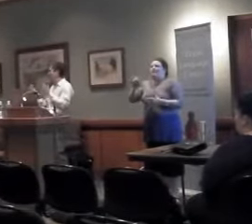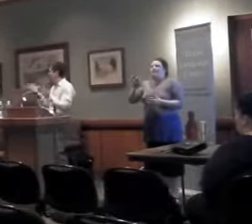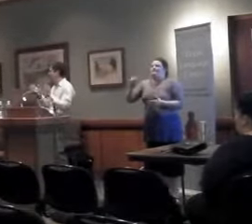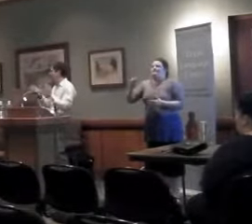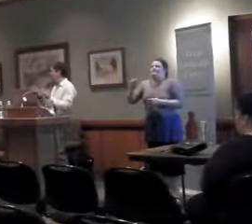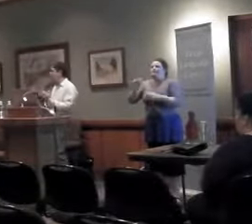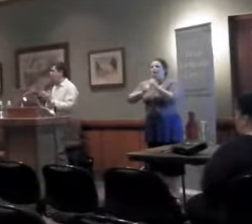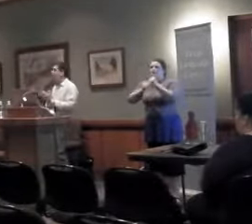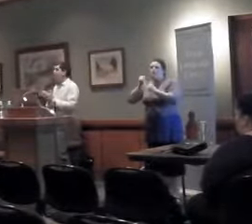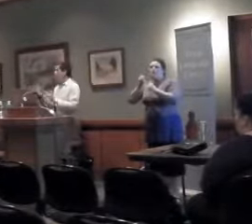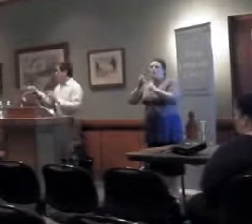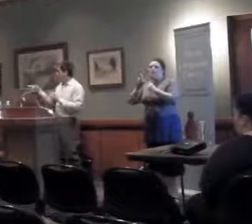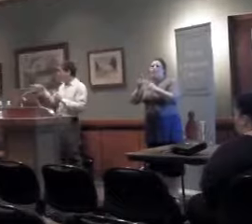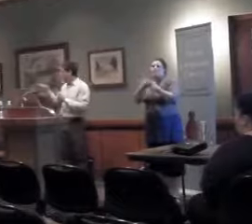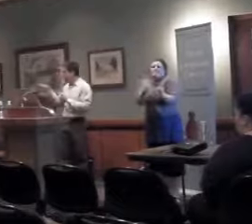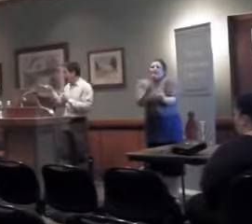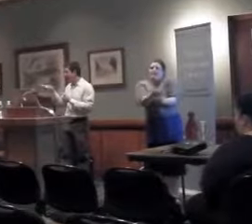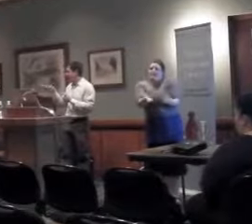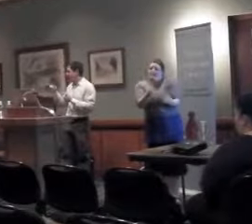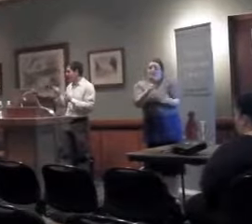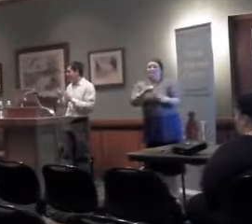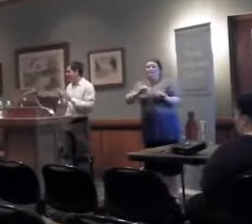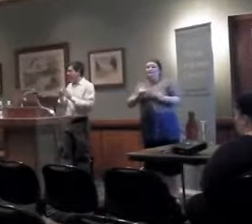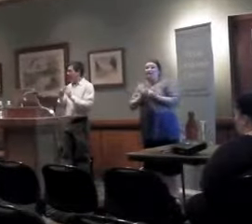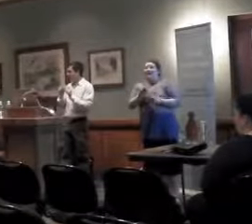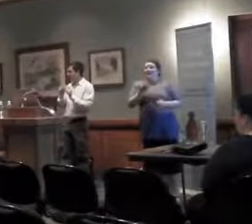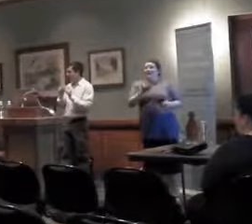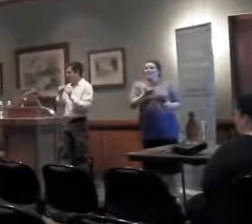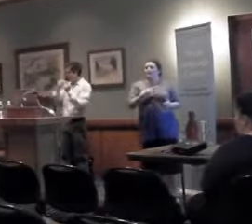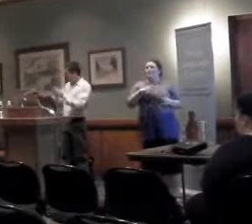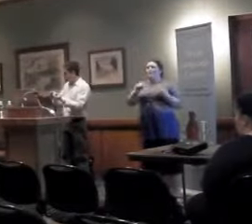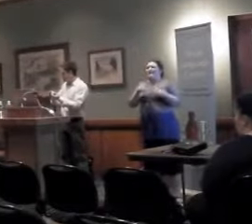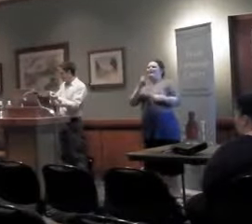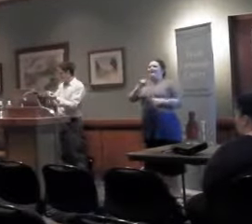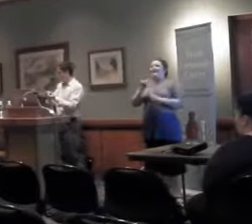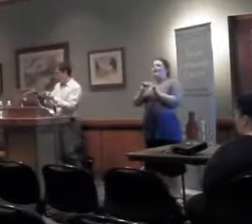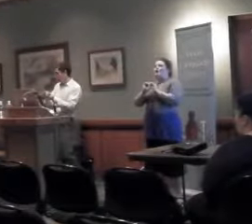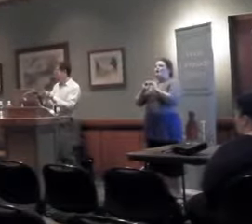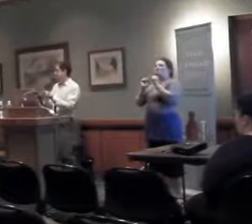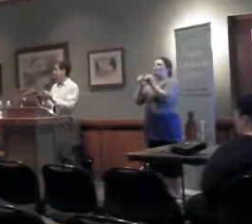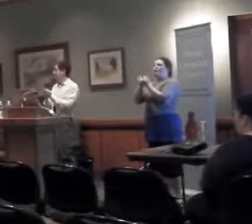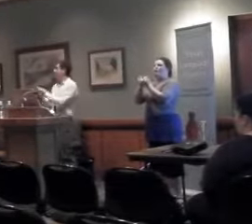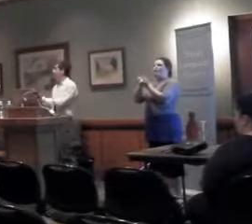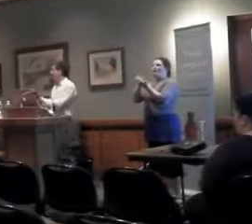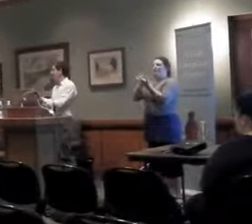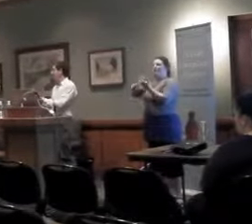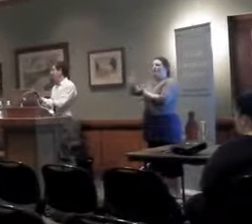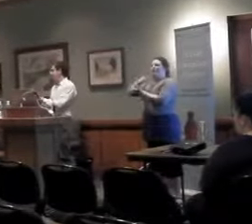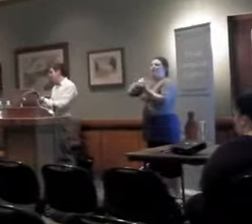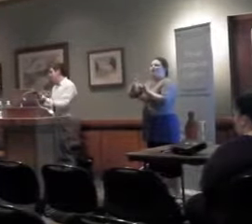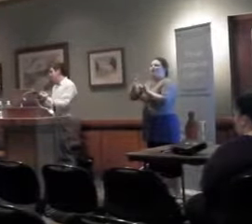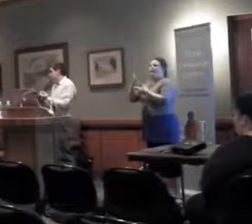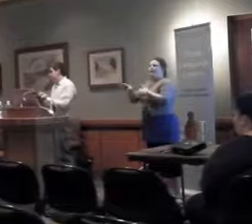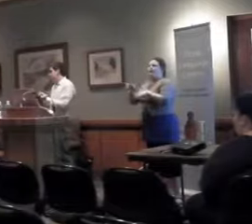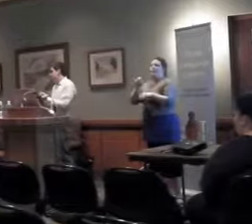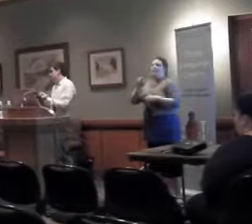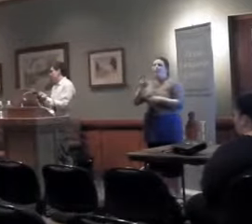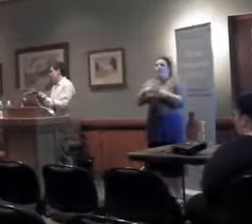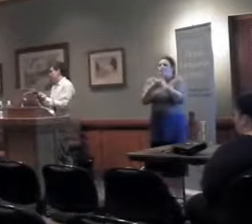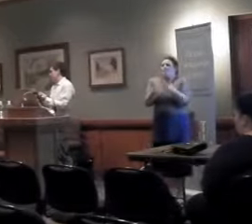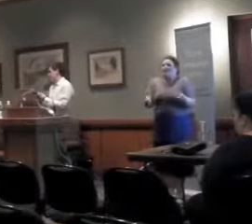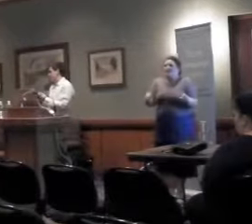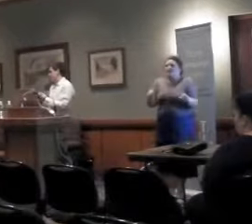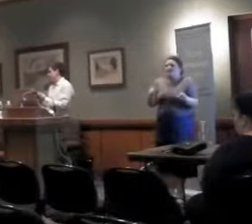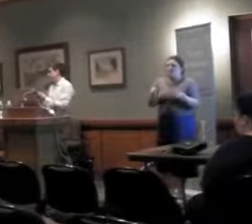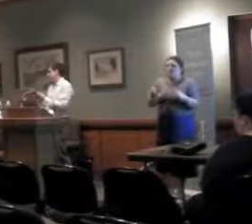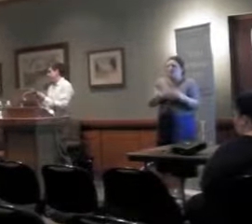just grammatical things, right? So then the challenge there becomes, when is it the social cue versus the grammatical cue? And then that's a little bit more